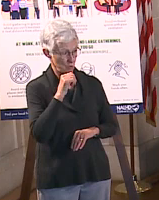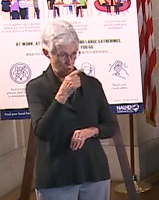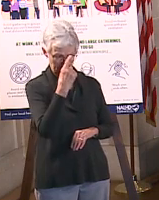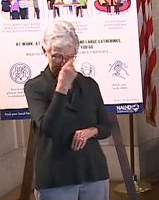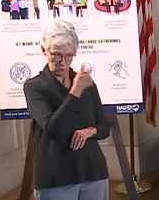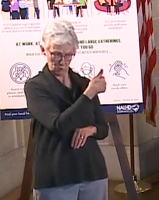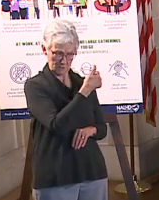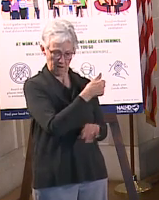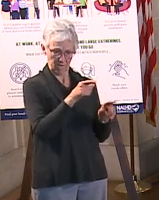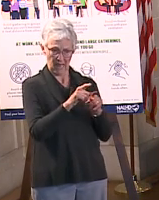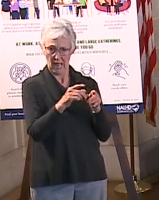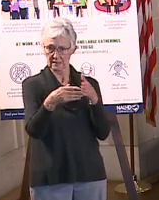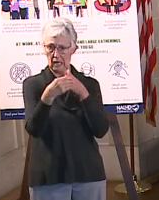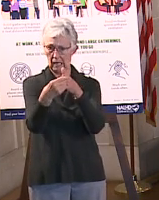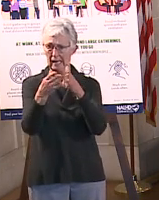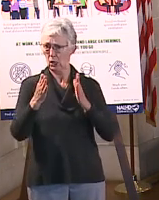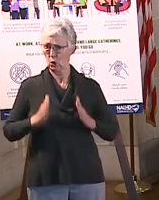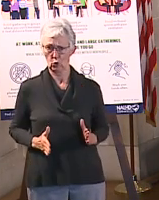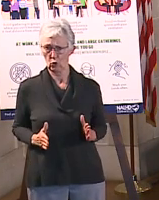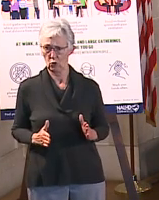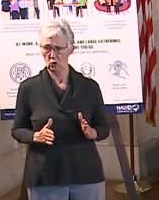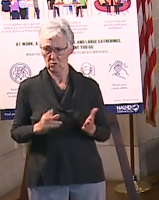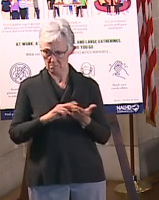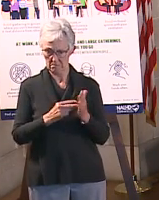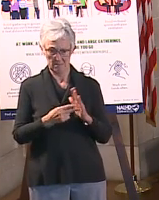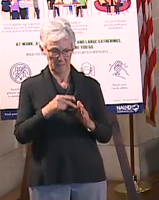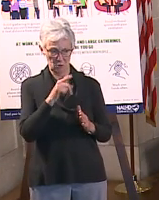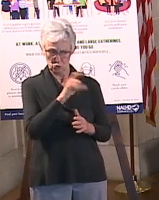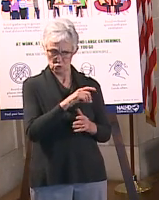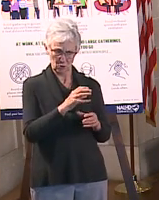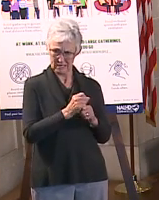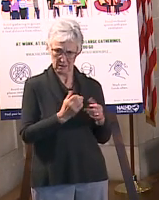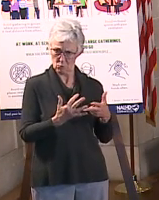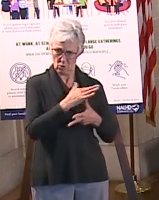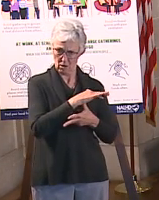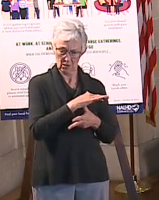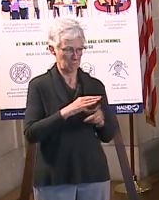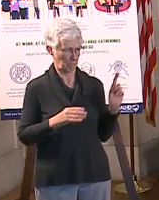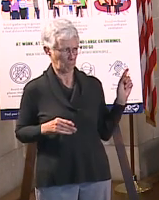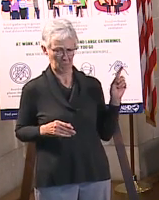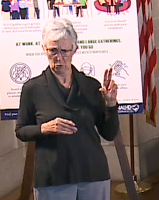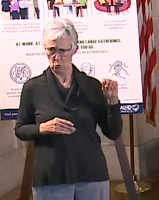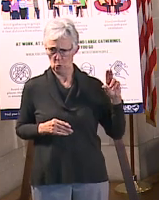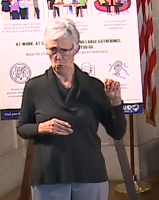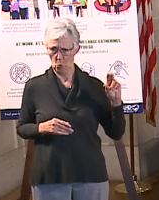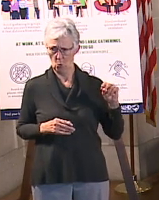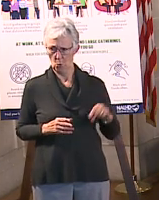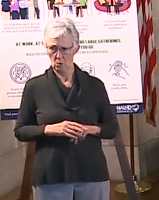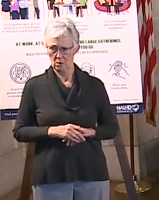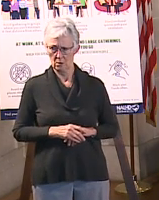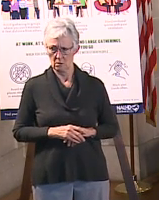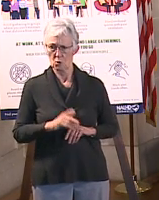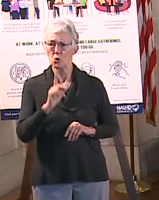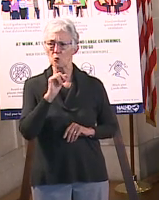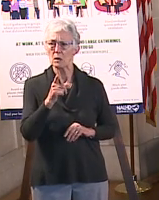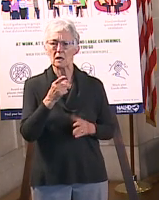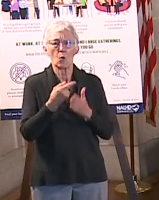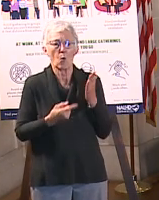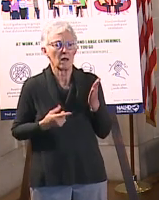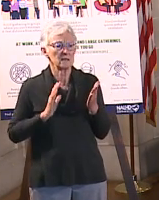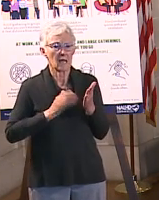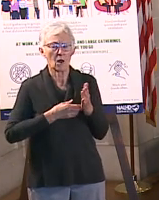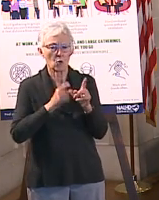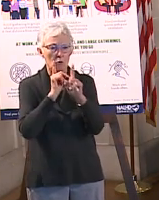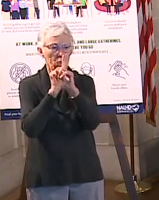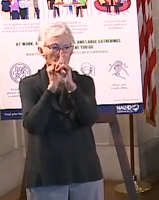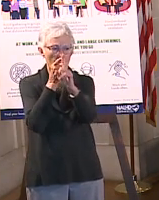just in general, I think just being a leader in general doesn't necessarily mean that you should get jumped up to the front of the line, because it really gets back to what are we trying to accomplish? Well, we're